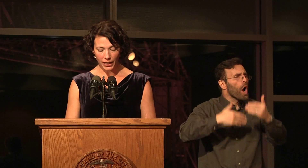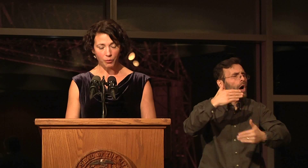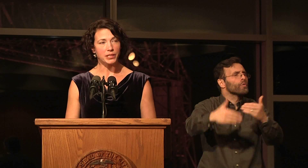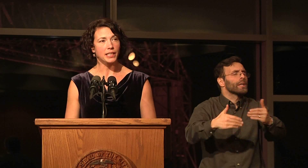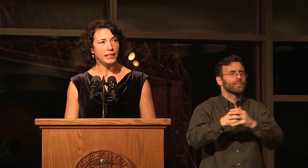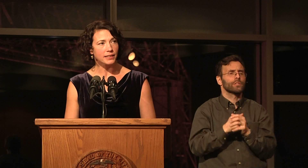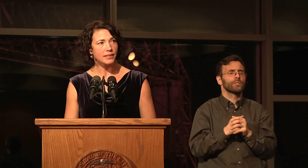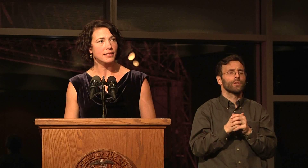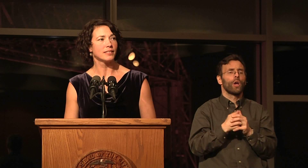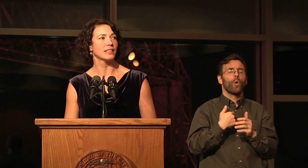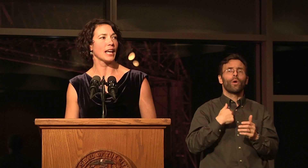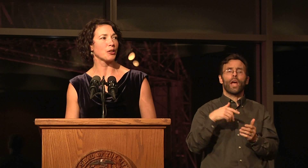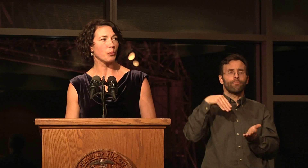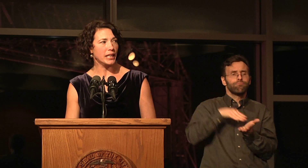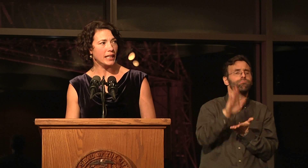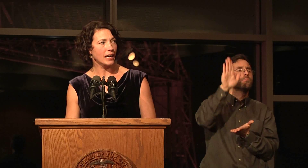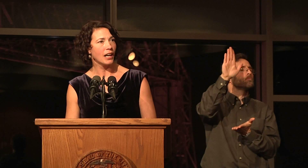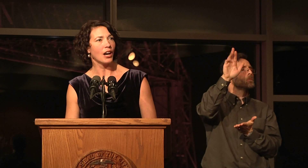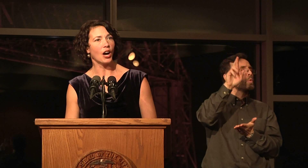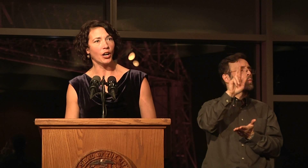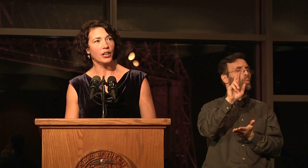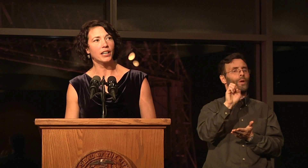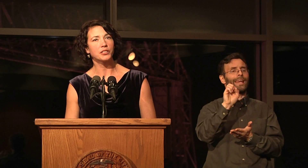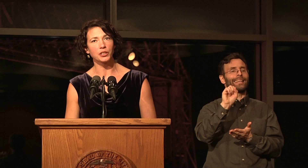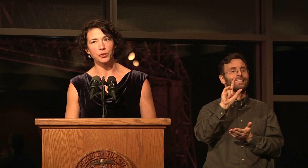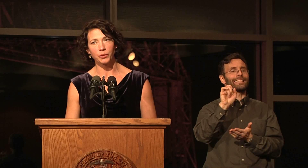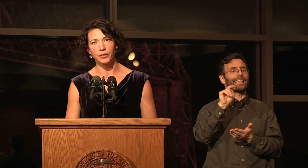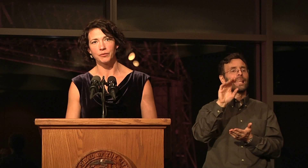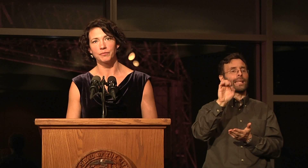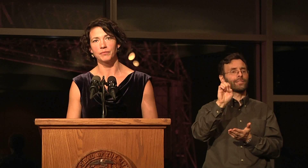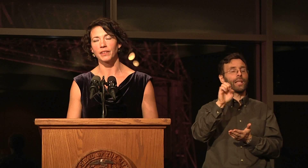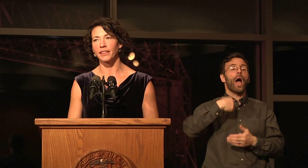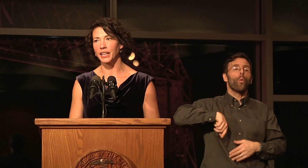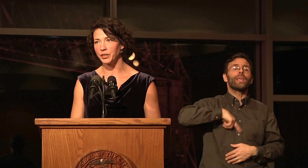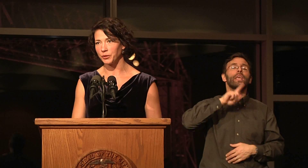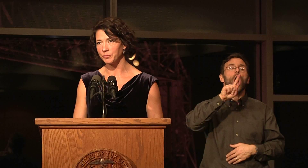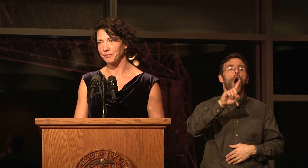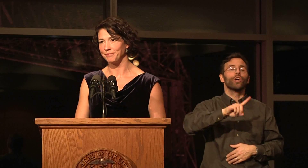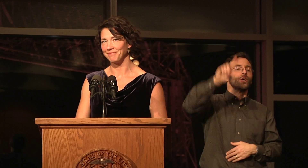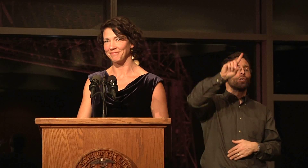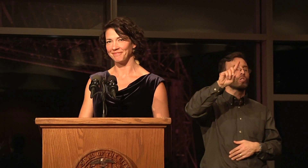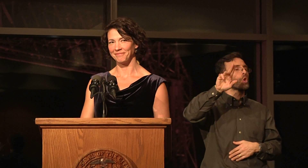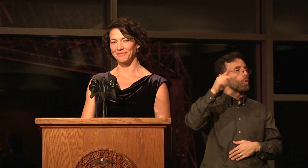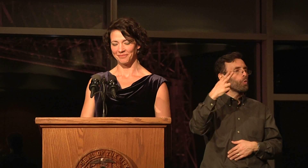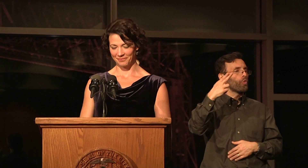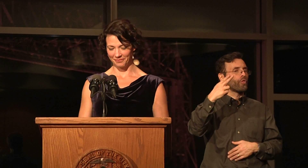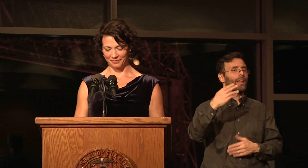we are resilience, and we are Duluth. Thank you.